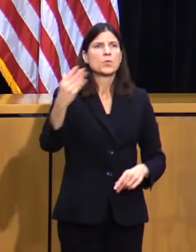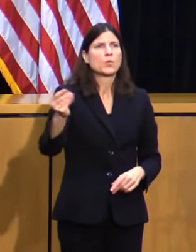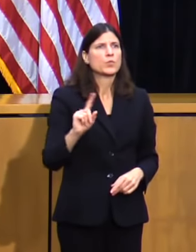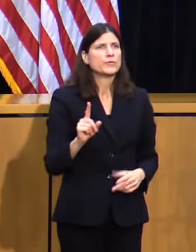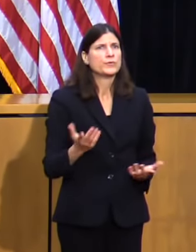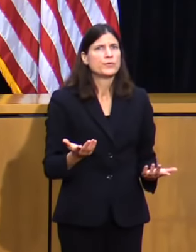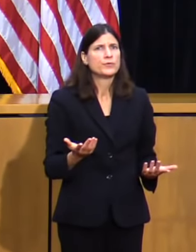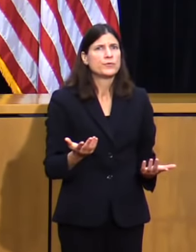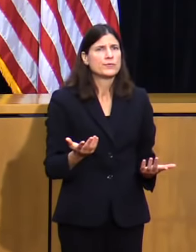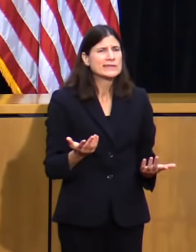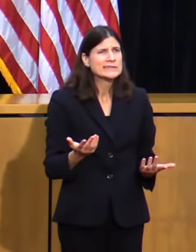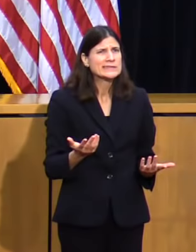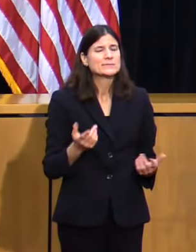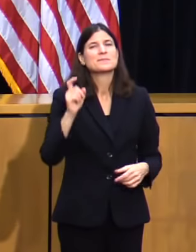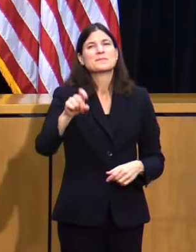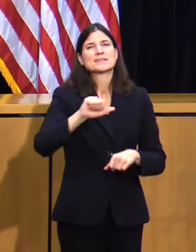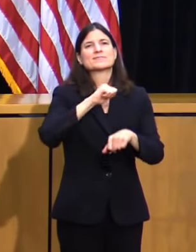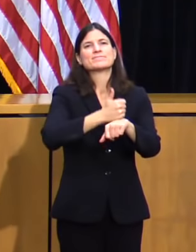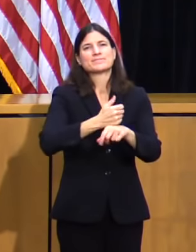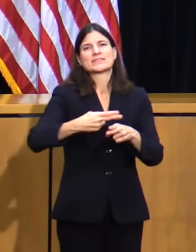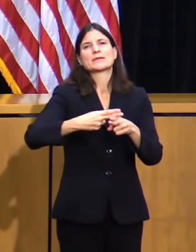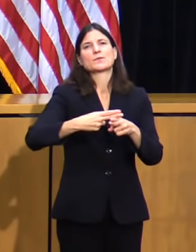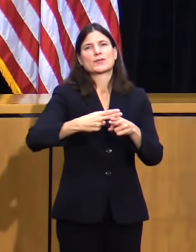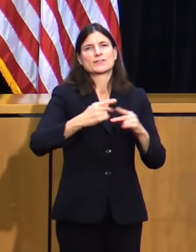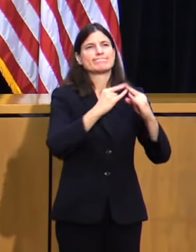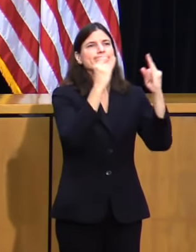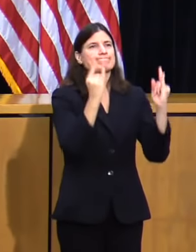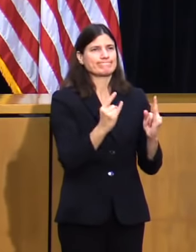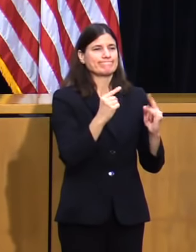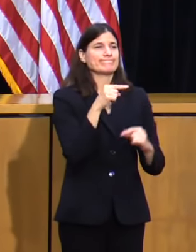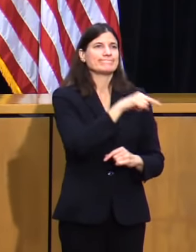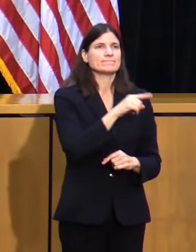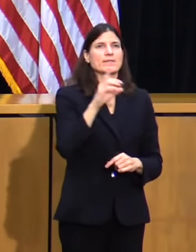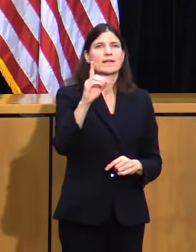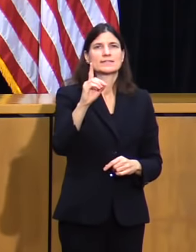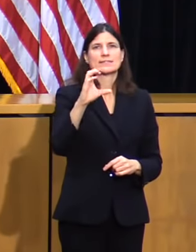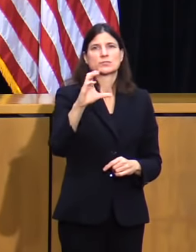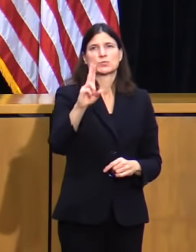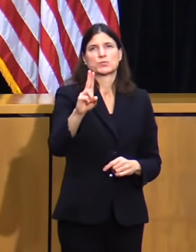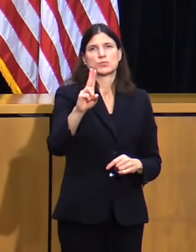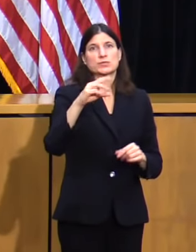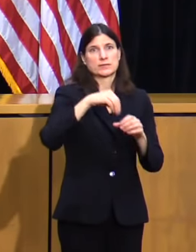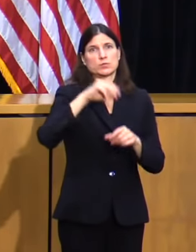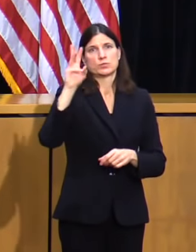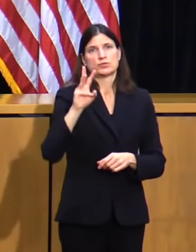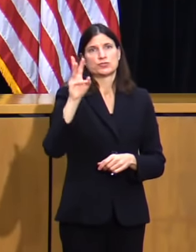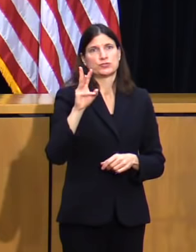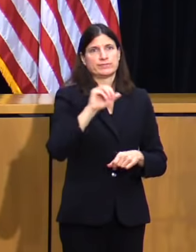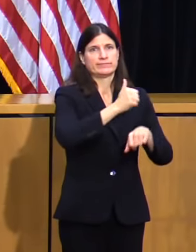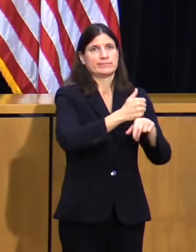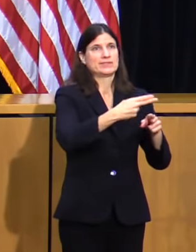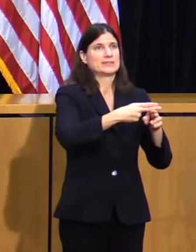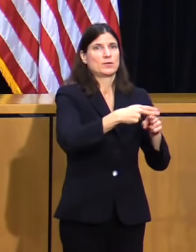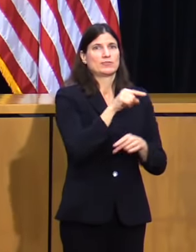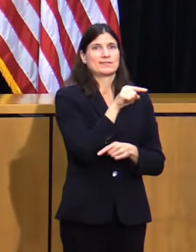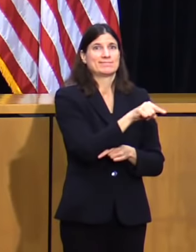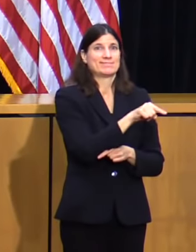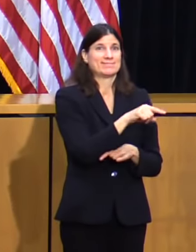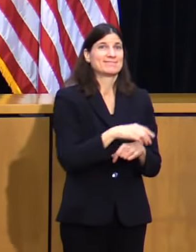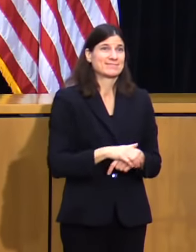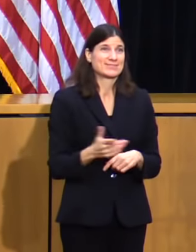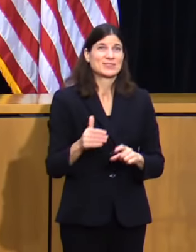Field Hospital. And once again, I will have to ask our caregivers to rise to the occasion and to take care of our communities when